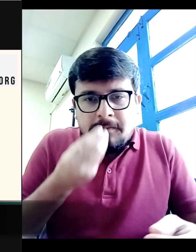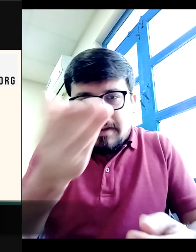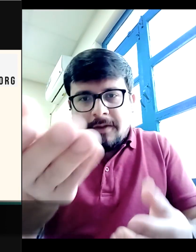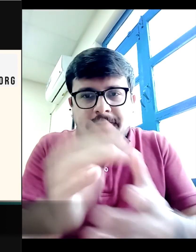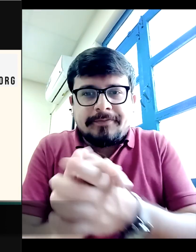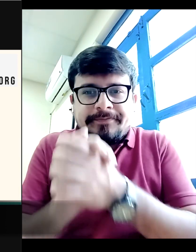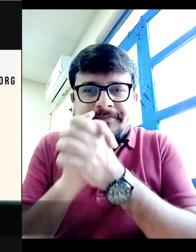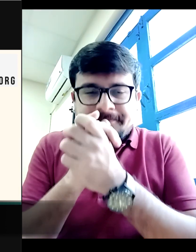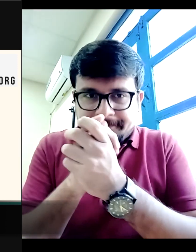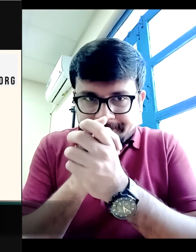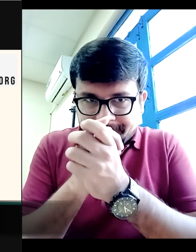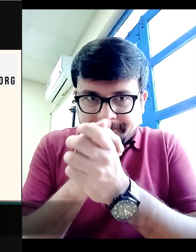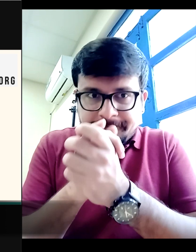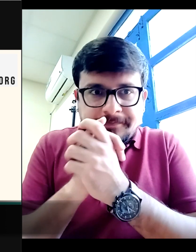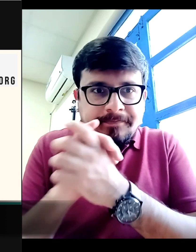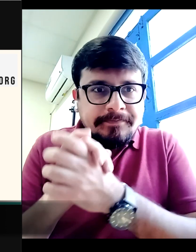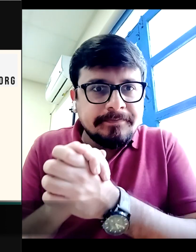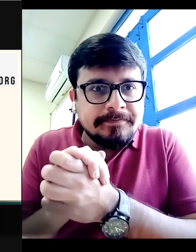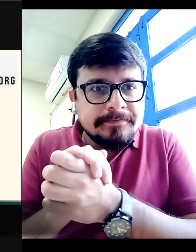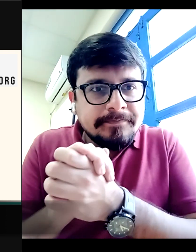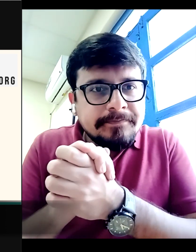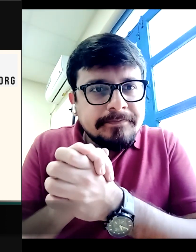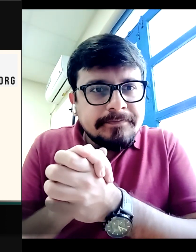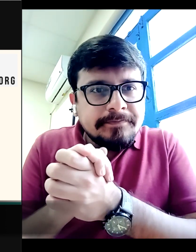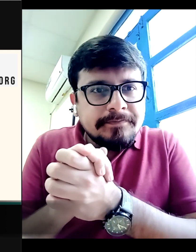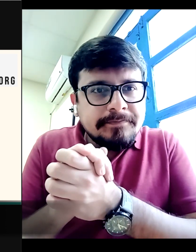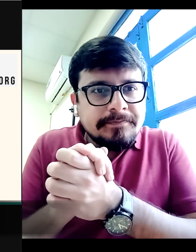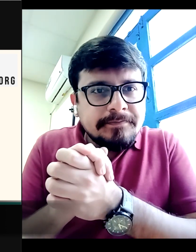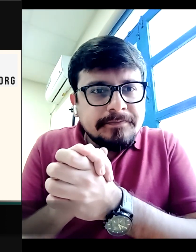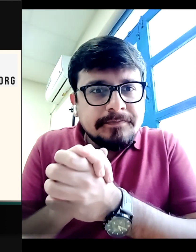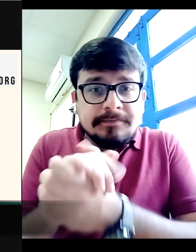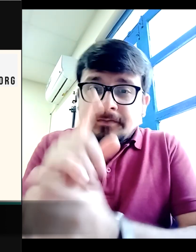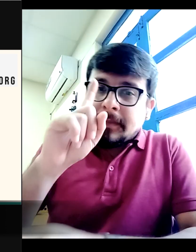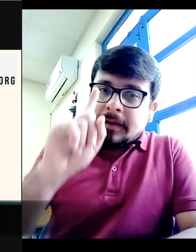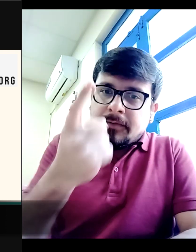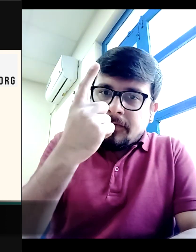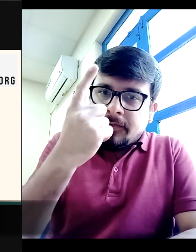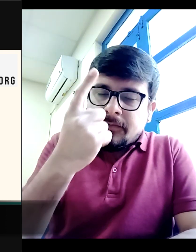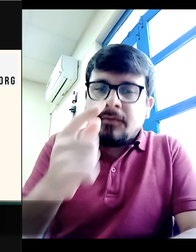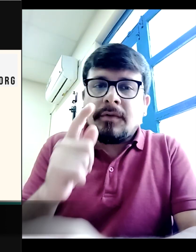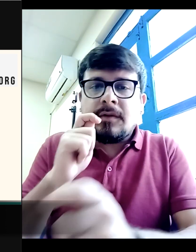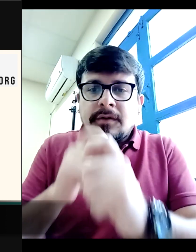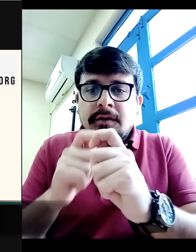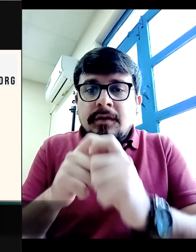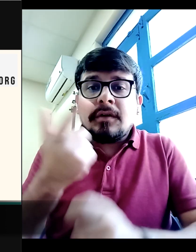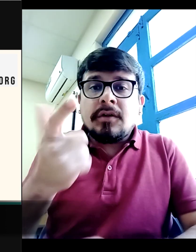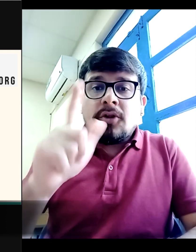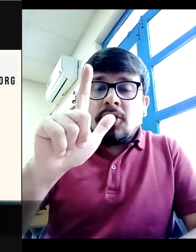So let's start with what exactly is a logo.